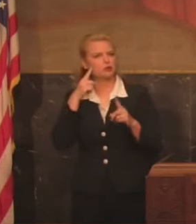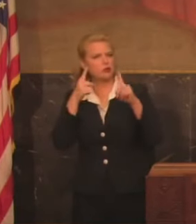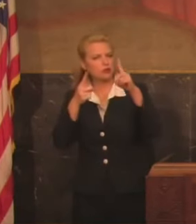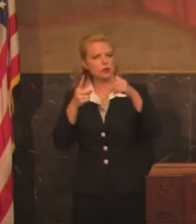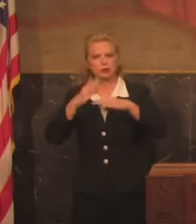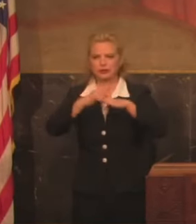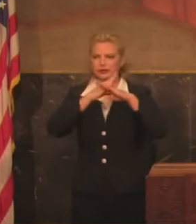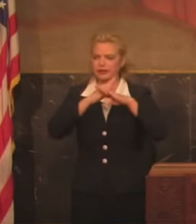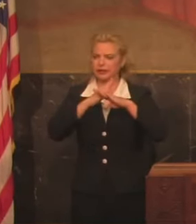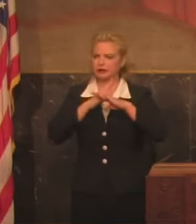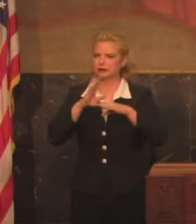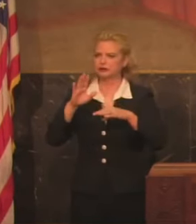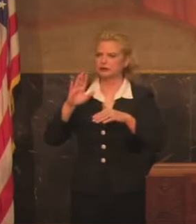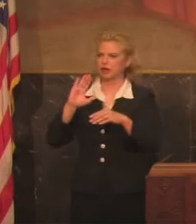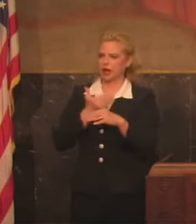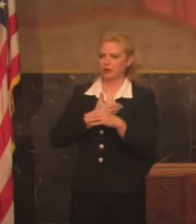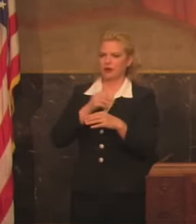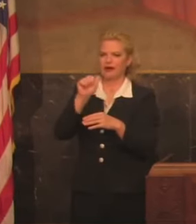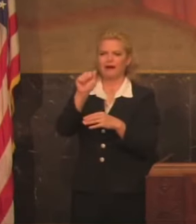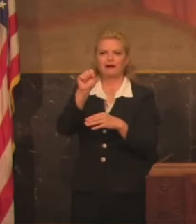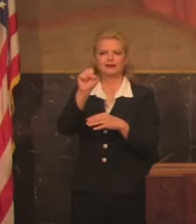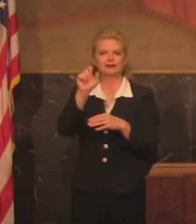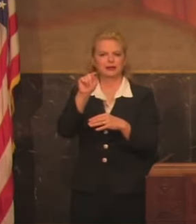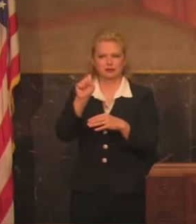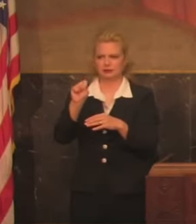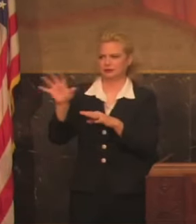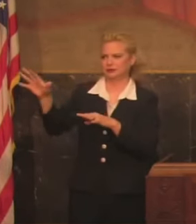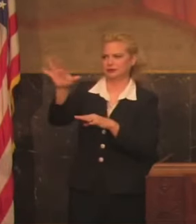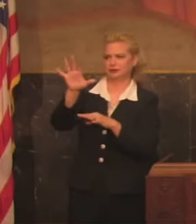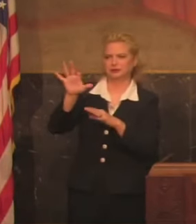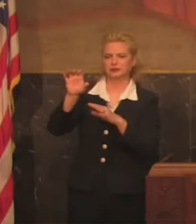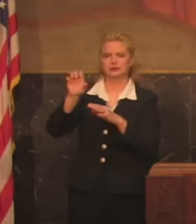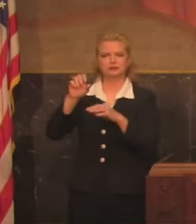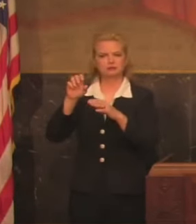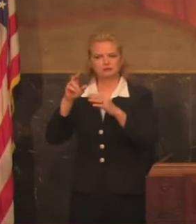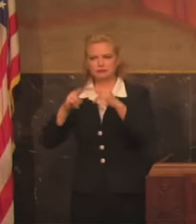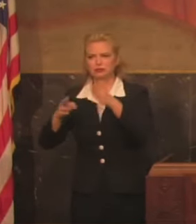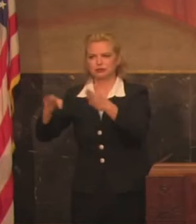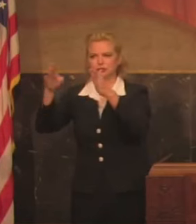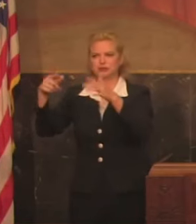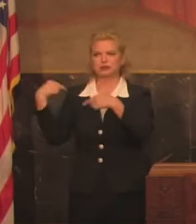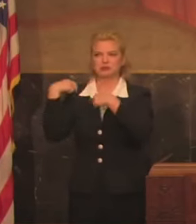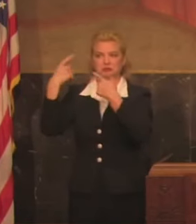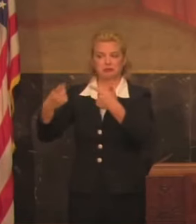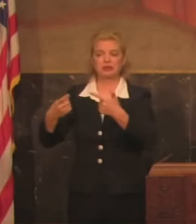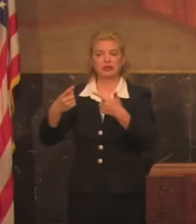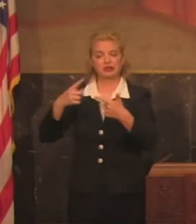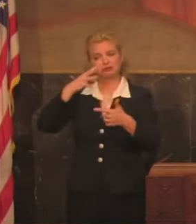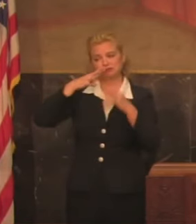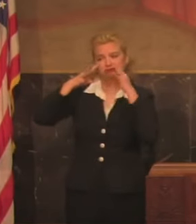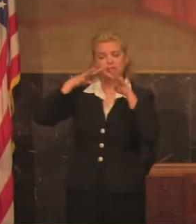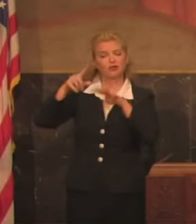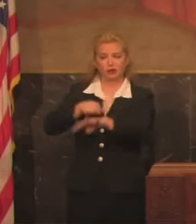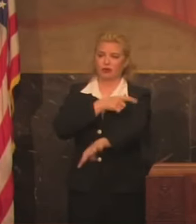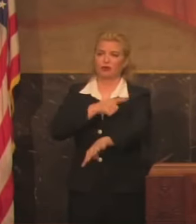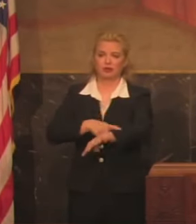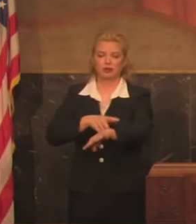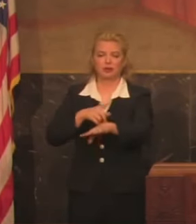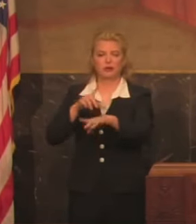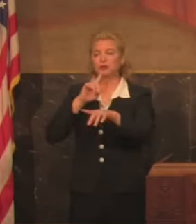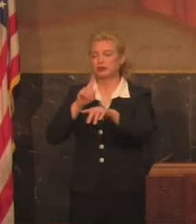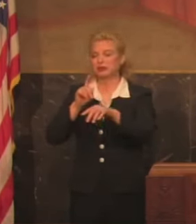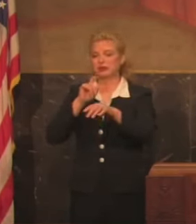state assets that have been neglected for too long. And we're not doing nearly enough, but it's important that we